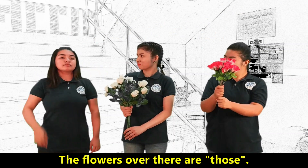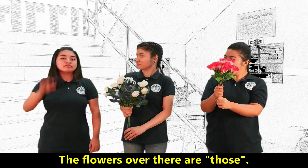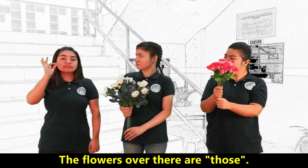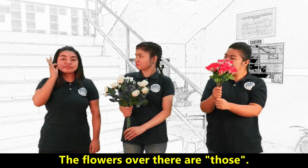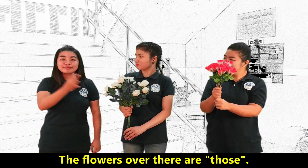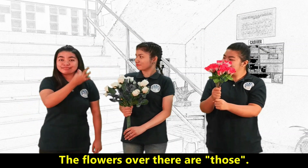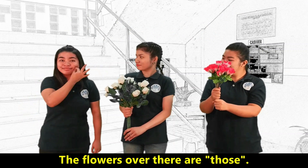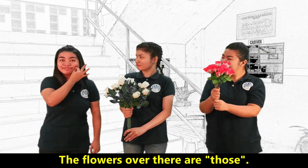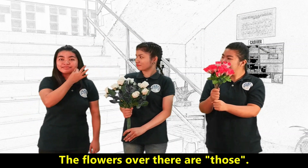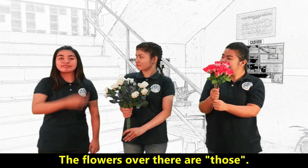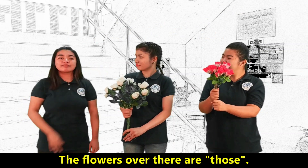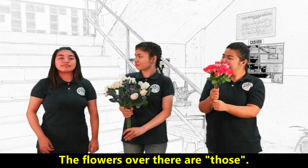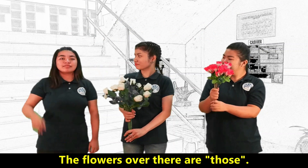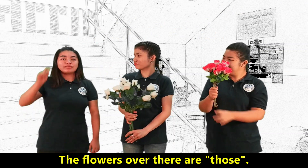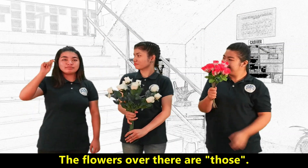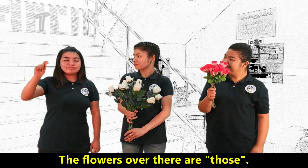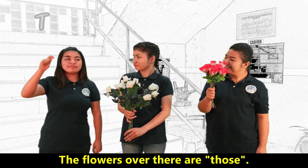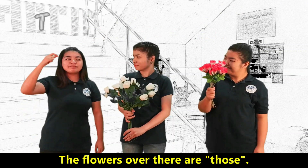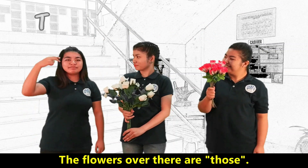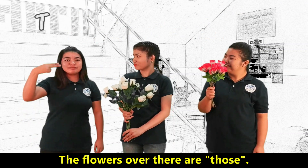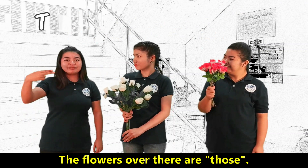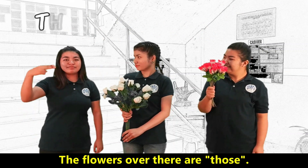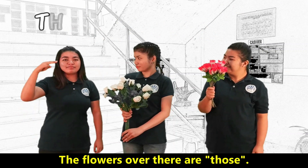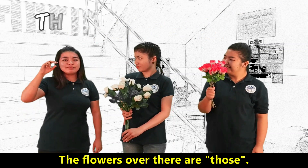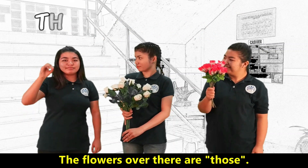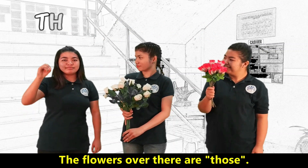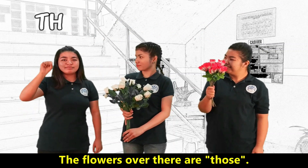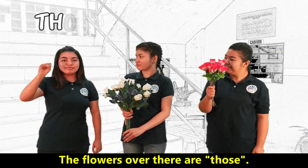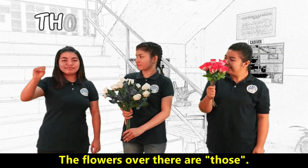The flowers over there are THOSE, those.